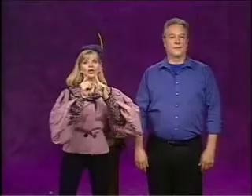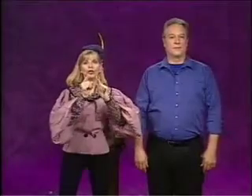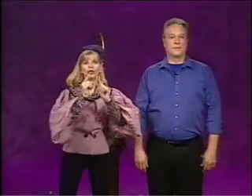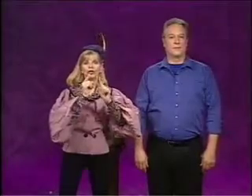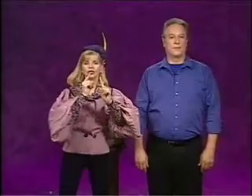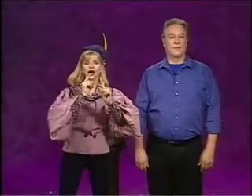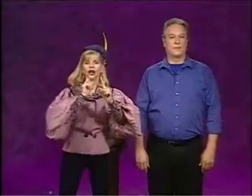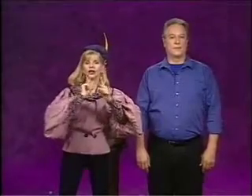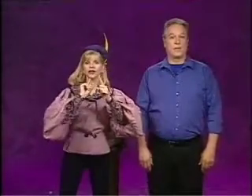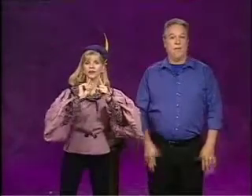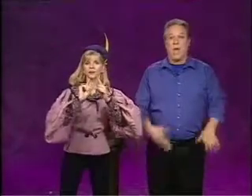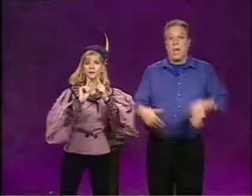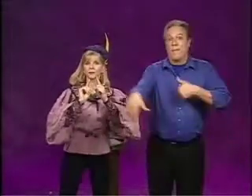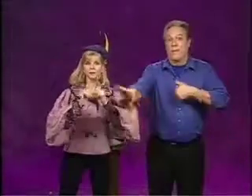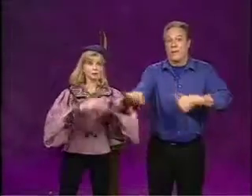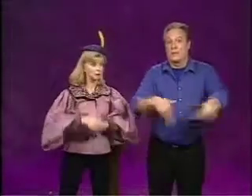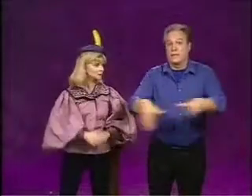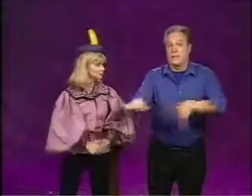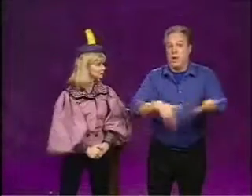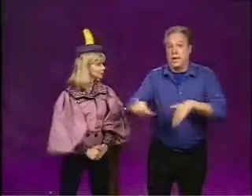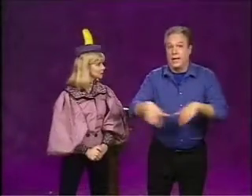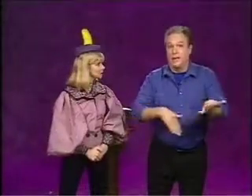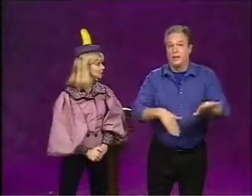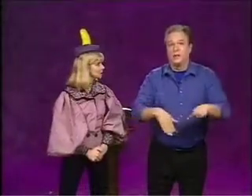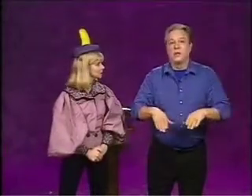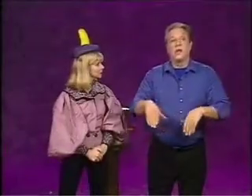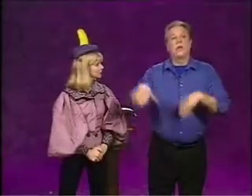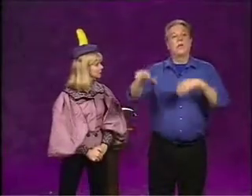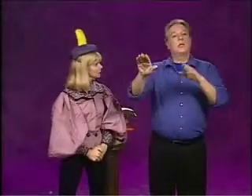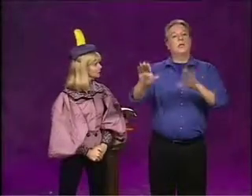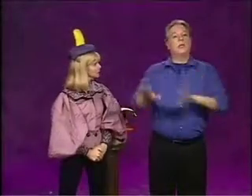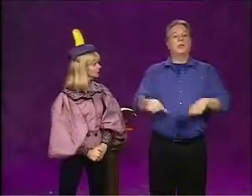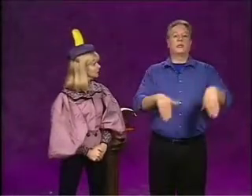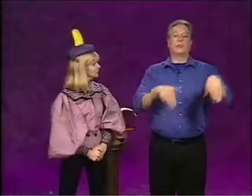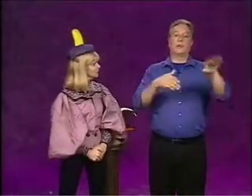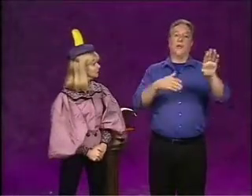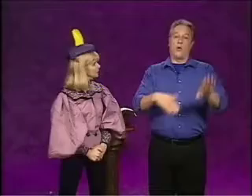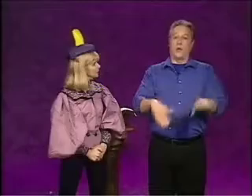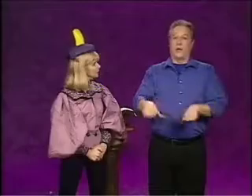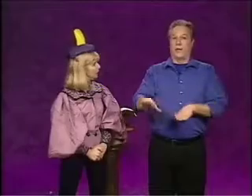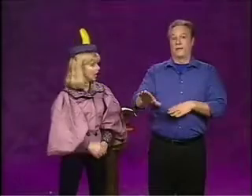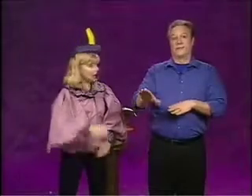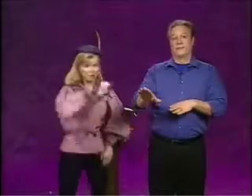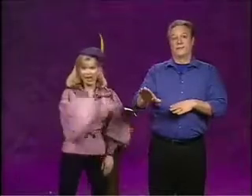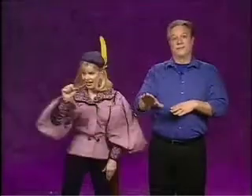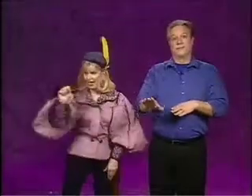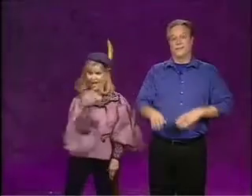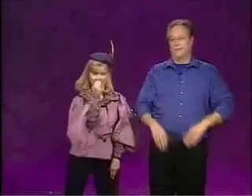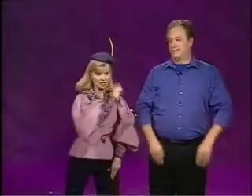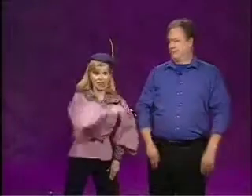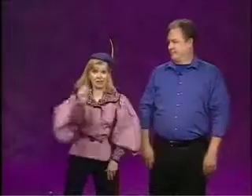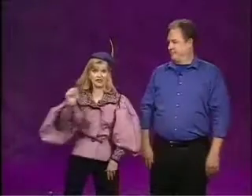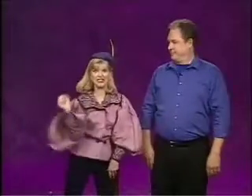slowly talking. Briskly walking, leisurely walking. Playing a lively game of